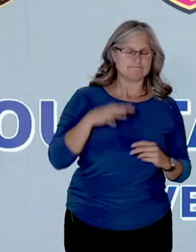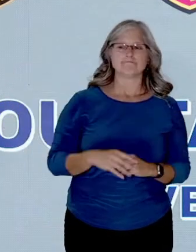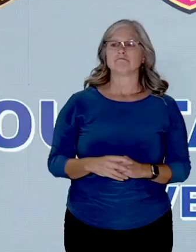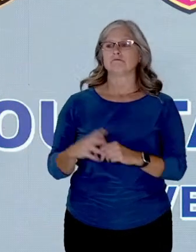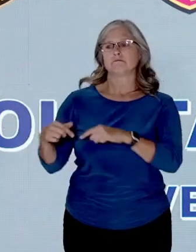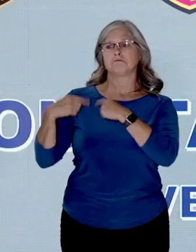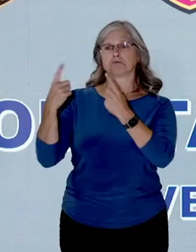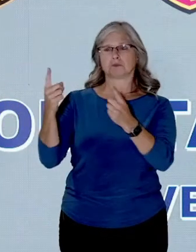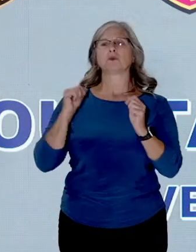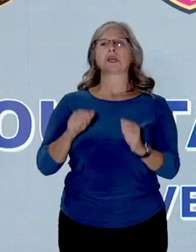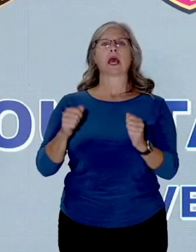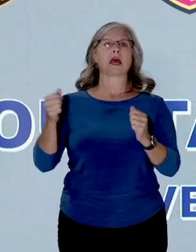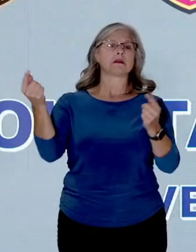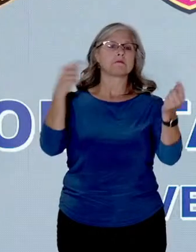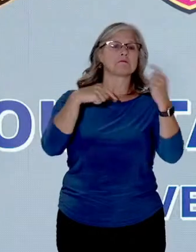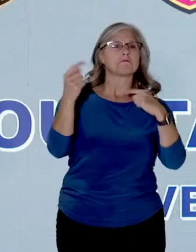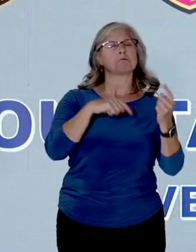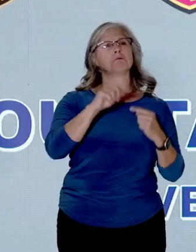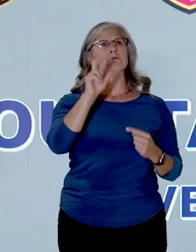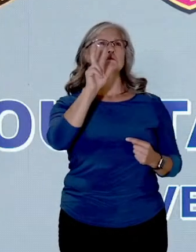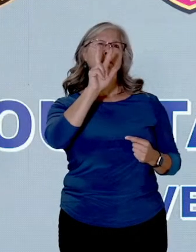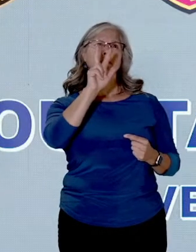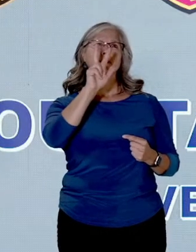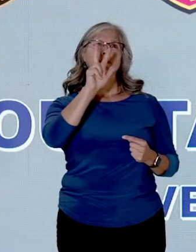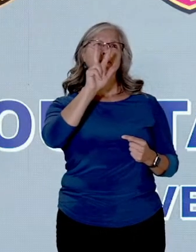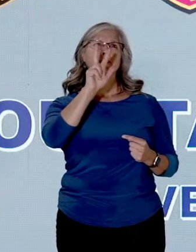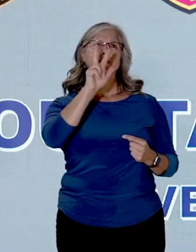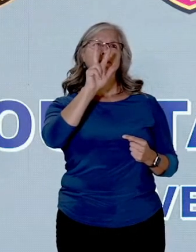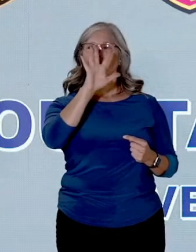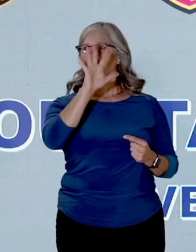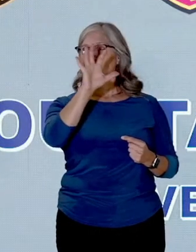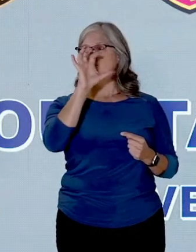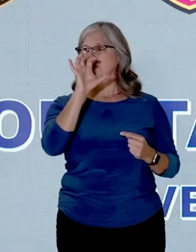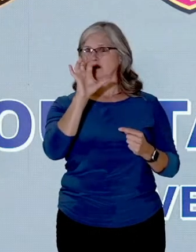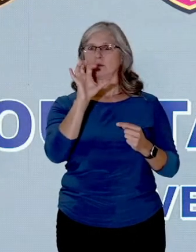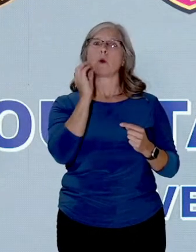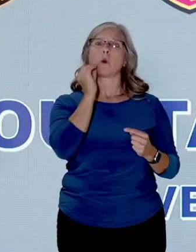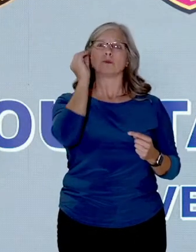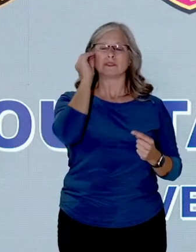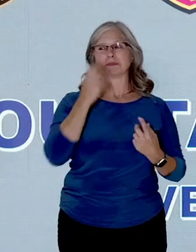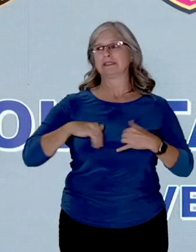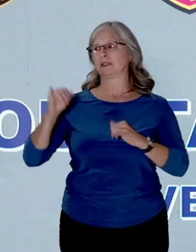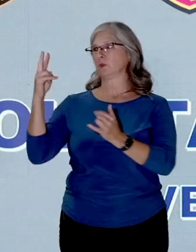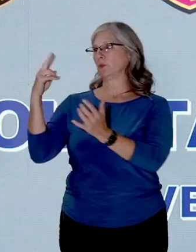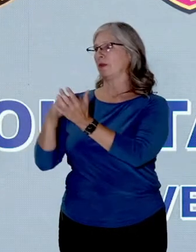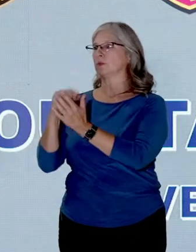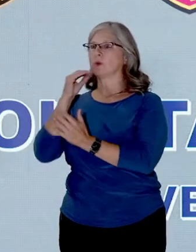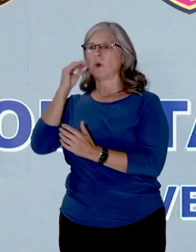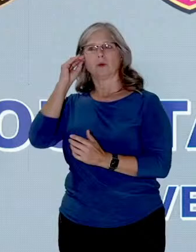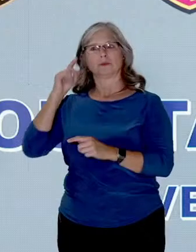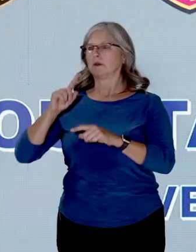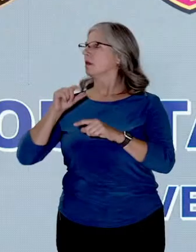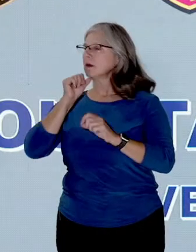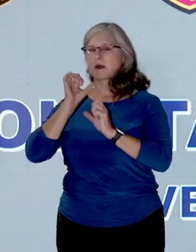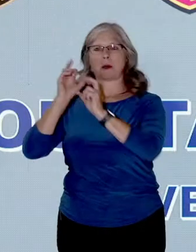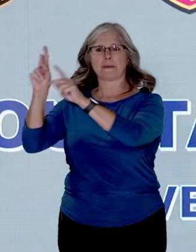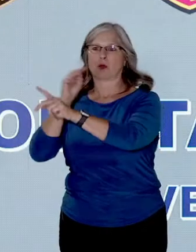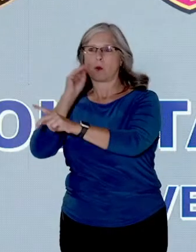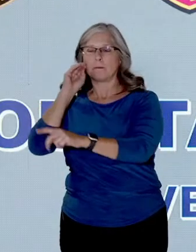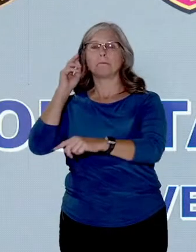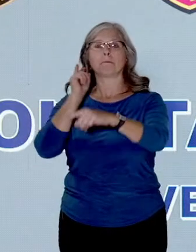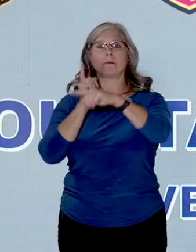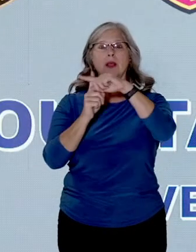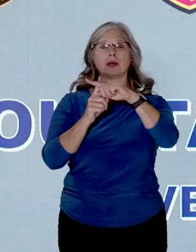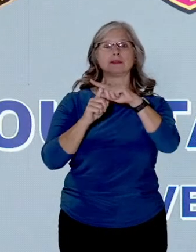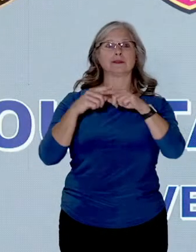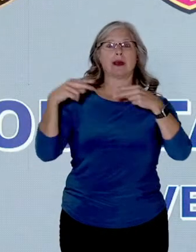far, we've been able to repopulate 3,500 homes. However, there are still 2,000 homes that are not repopulated. Also, Highway